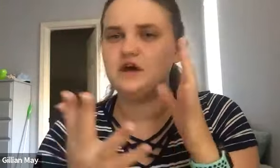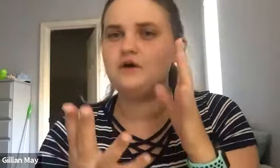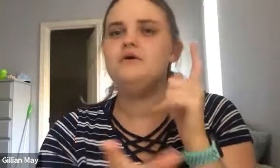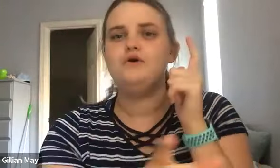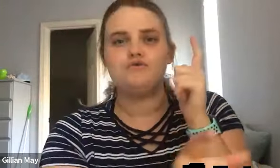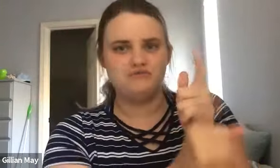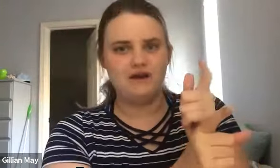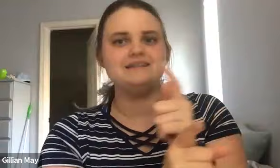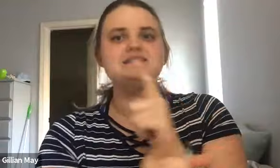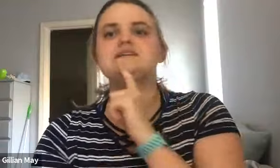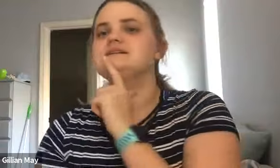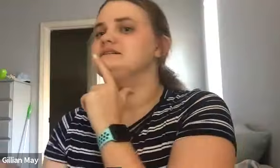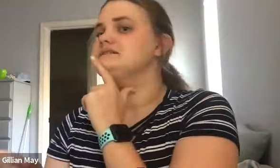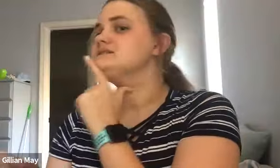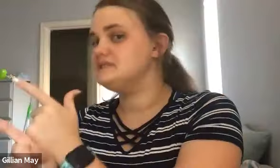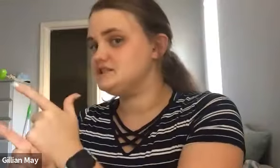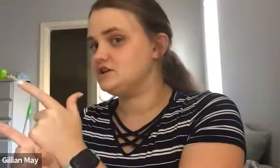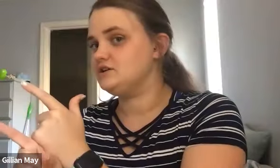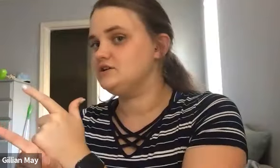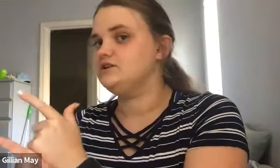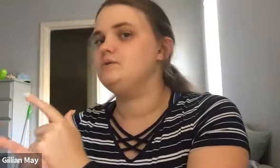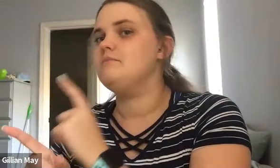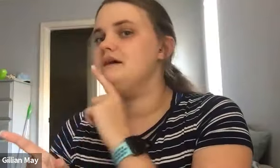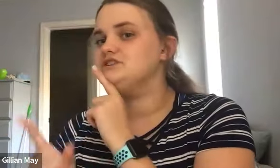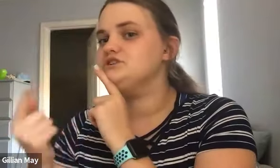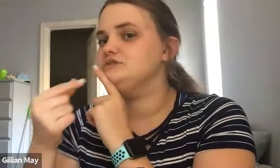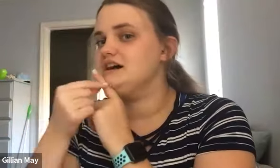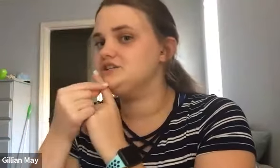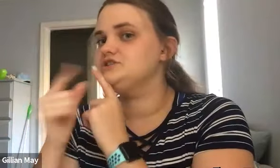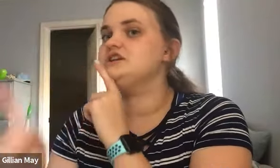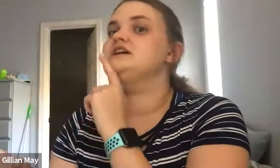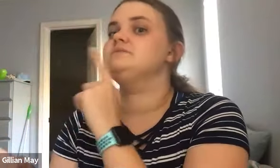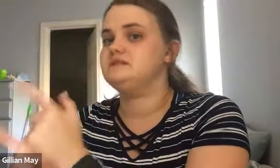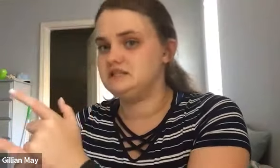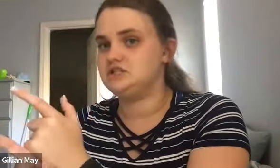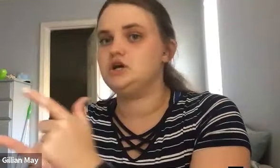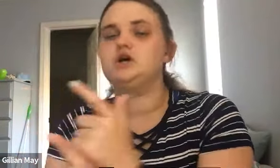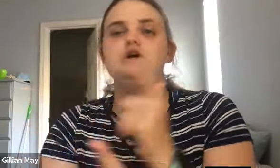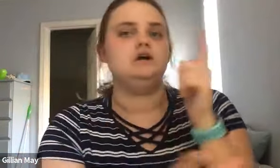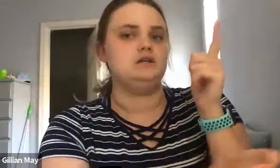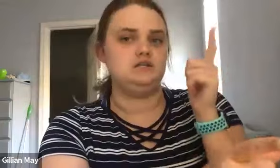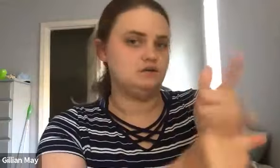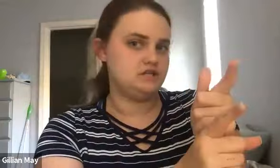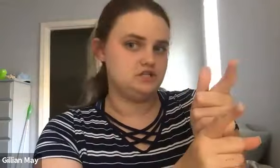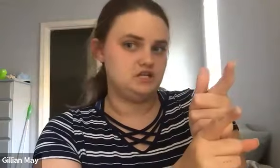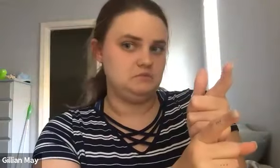So right, sister. You want to make sure you touch your chin to be sister. Don't touch your chin to be